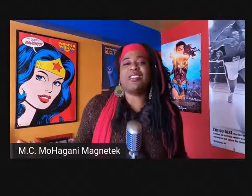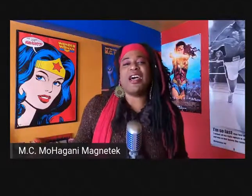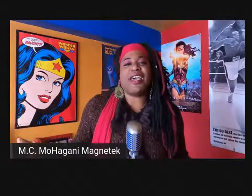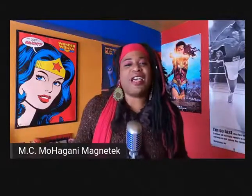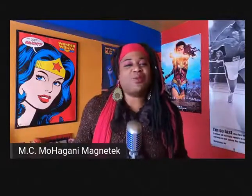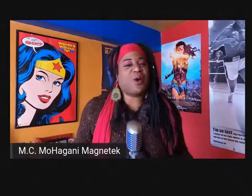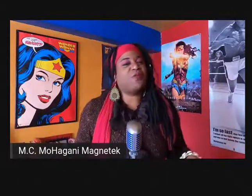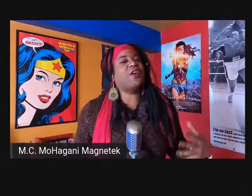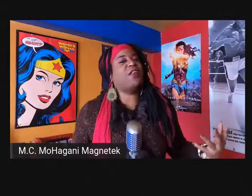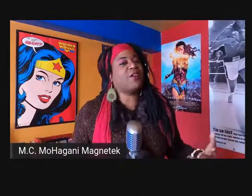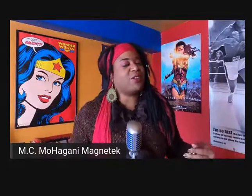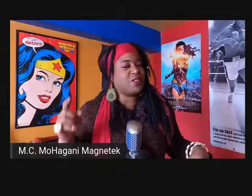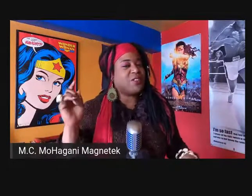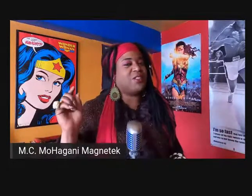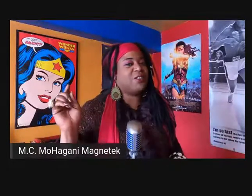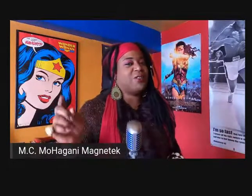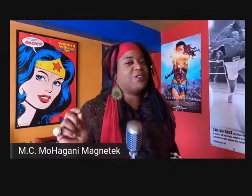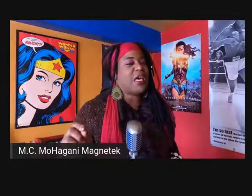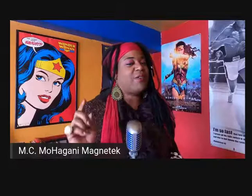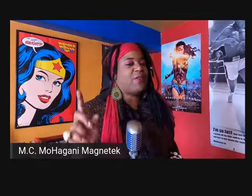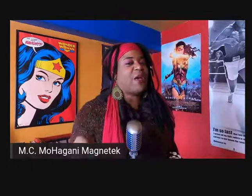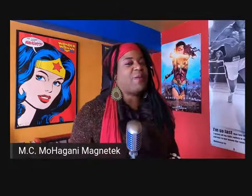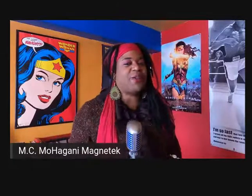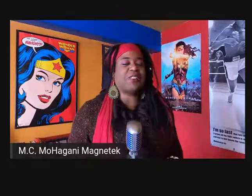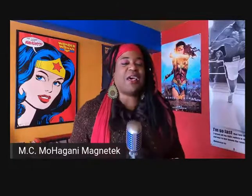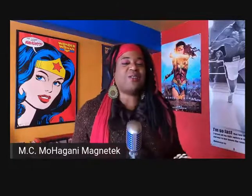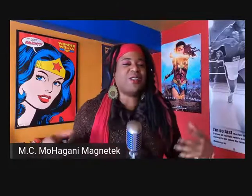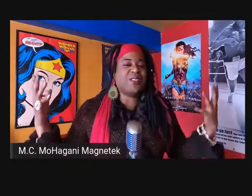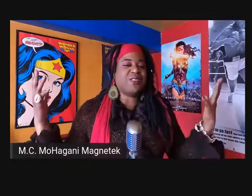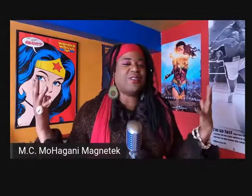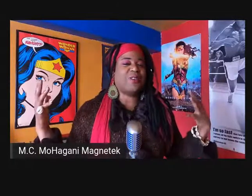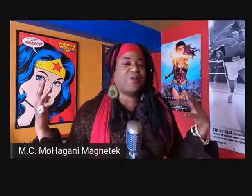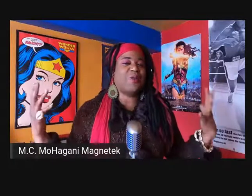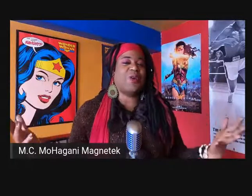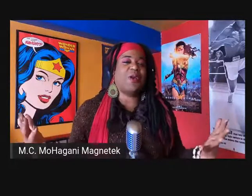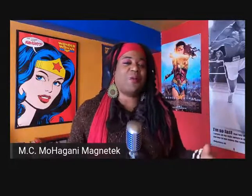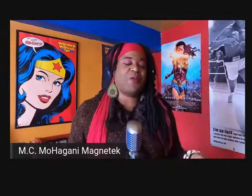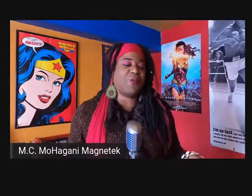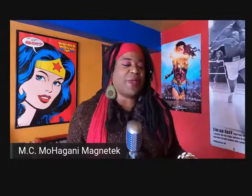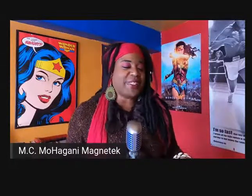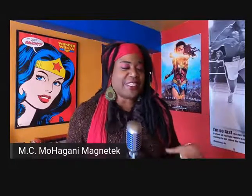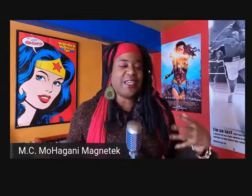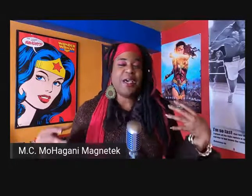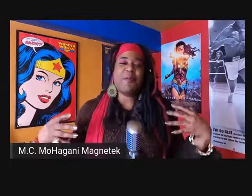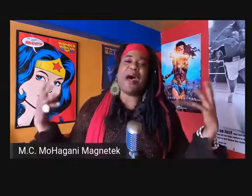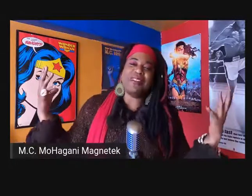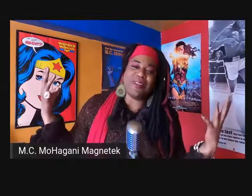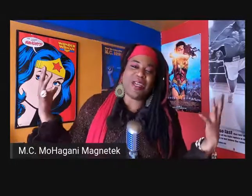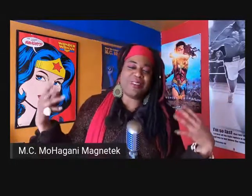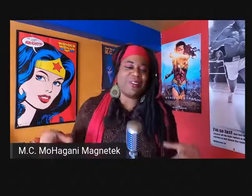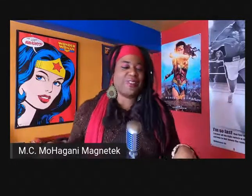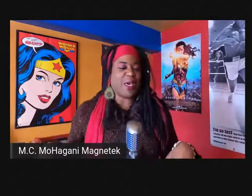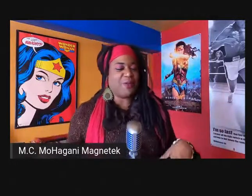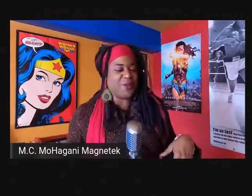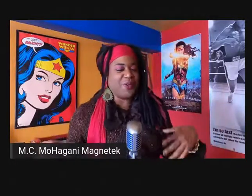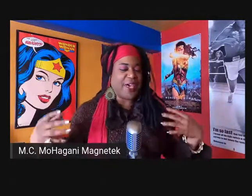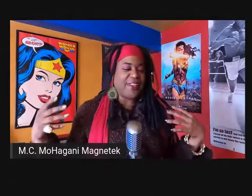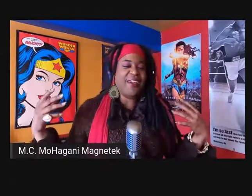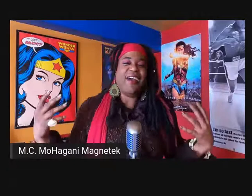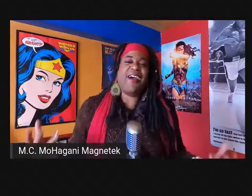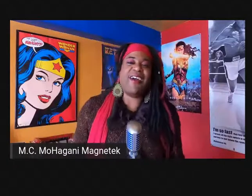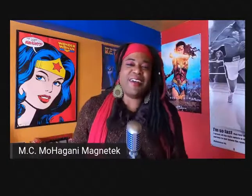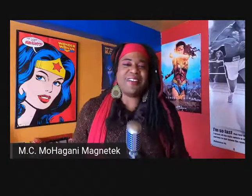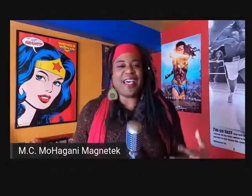Jockey Sean Gay's work for Colored Girls Considered Suicide When the Rainbow Is Enough. So this is just really a beautiful blessing. My directorial debut